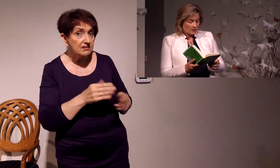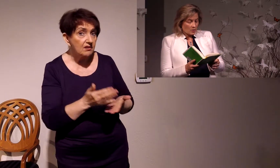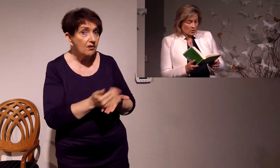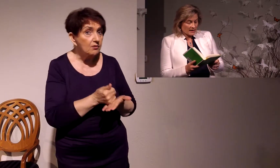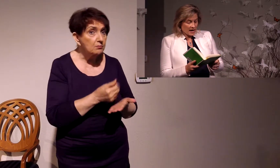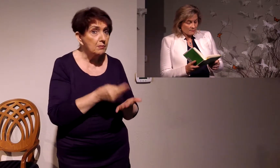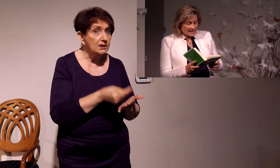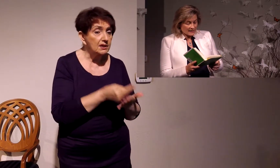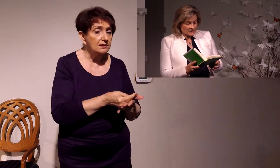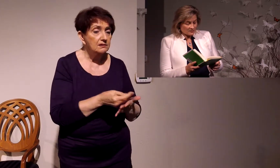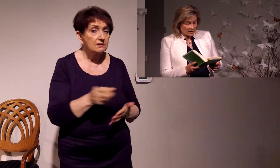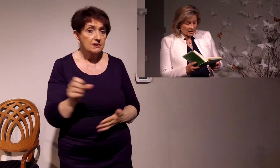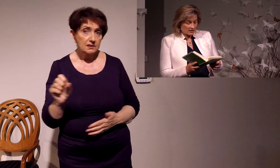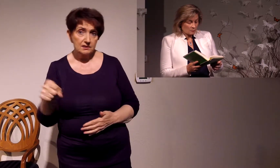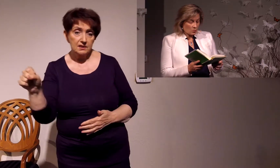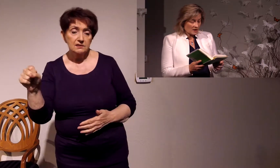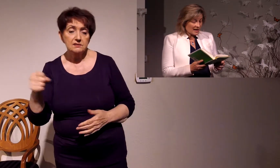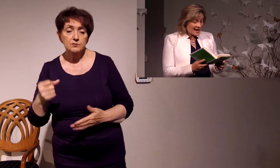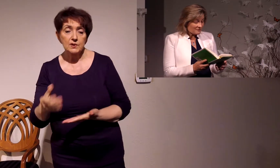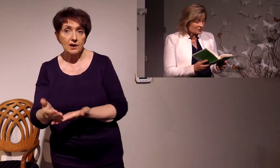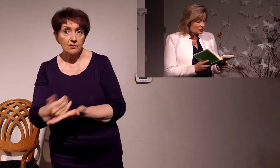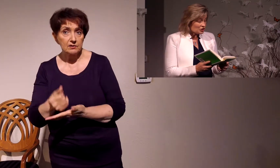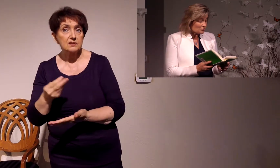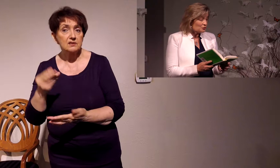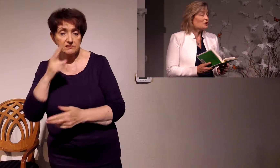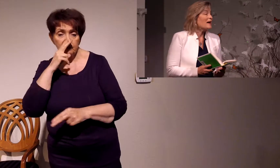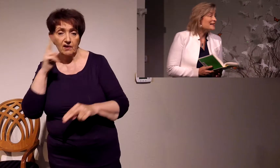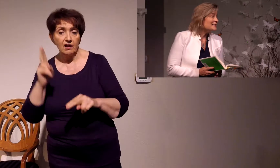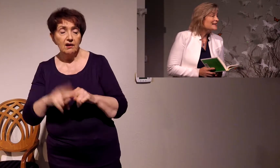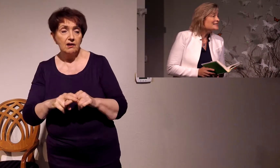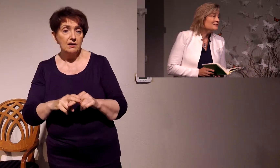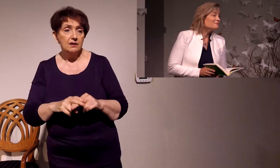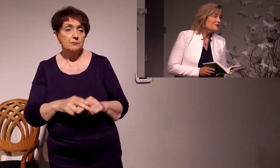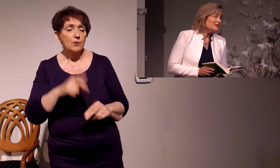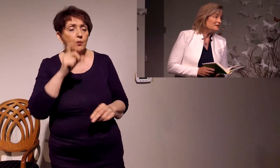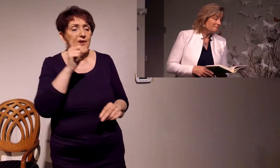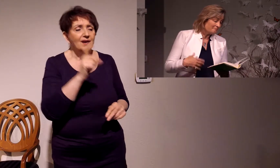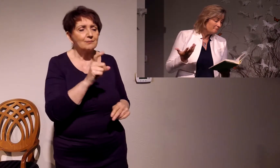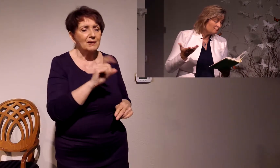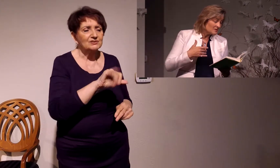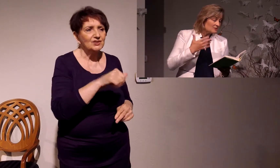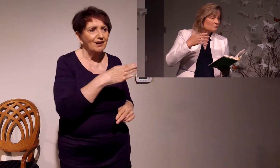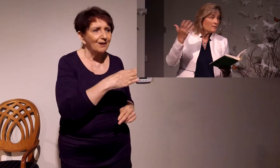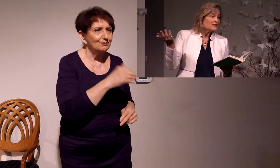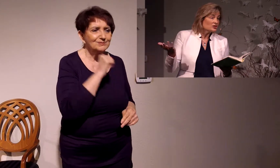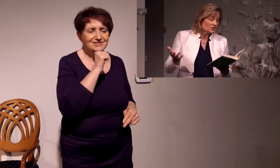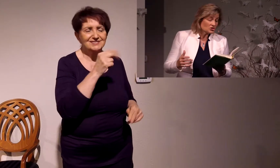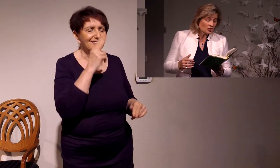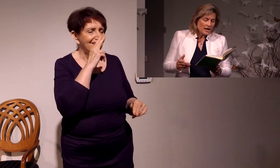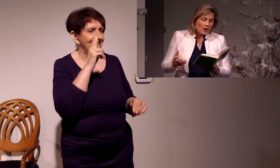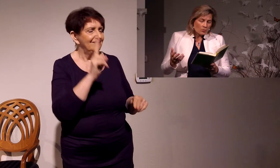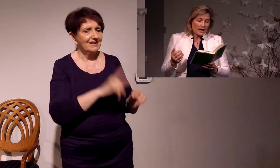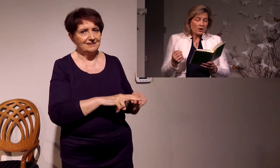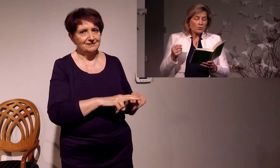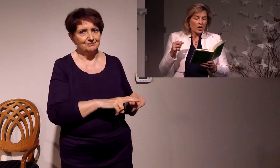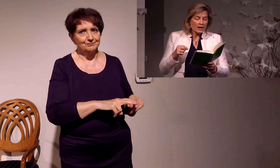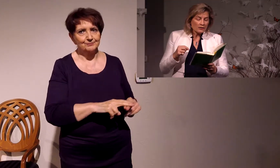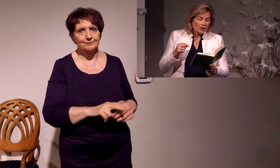Yes, when I make it, it's fun, but what I have to do to make it isn't fun. Imagine this as you.